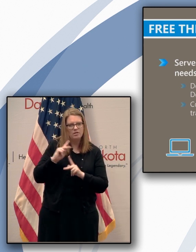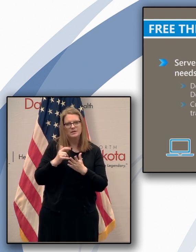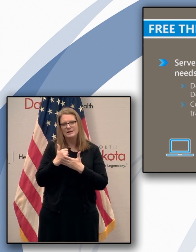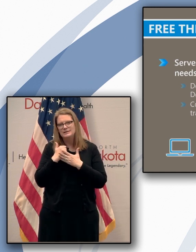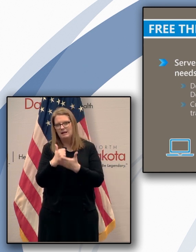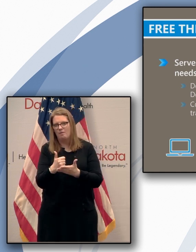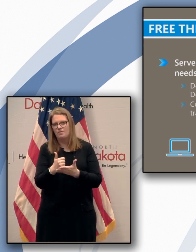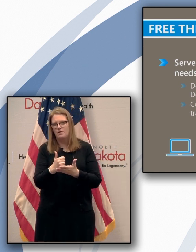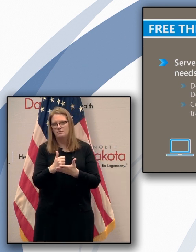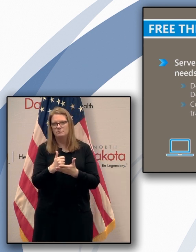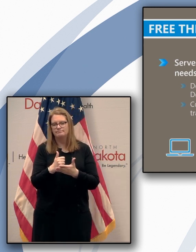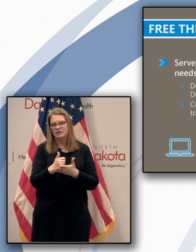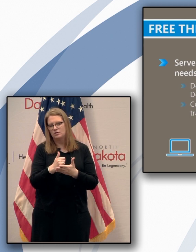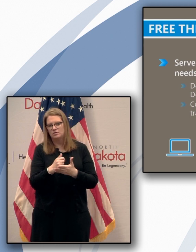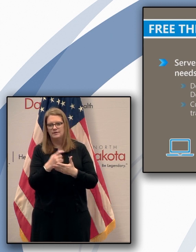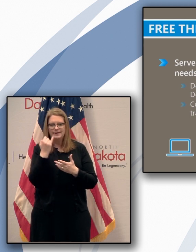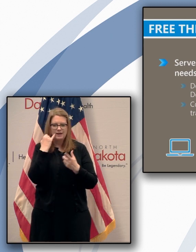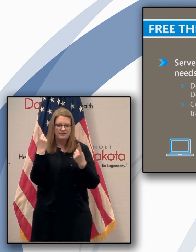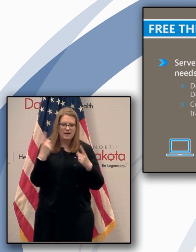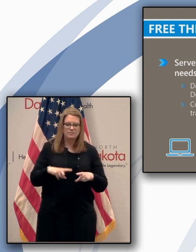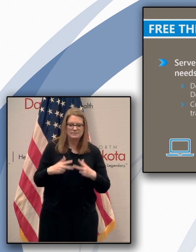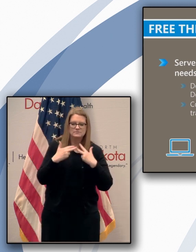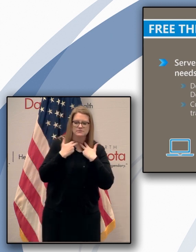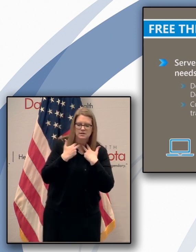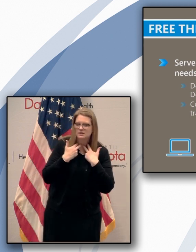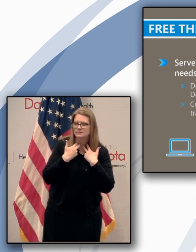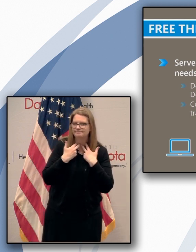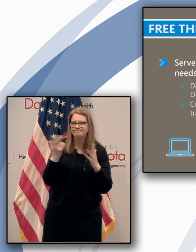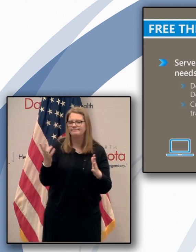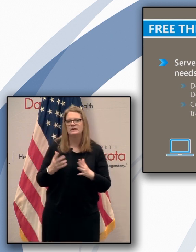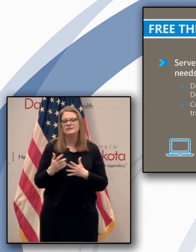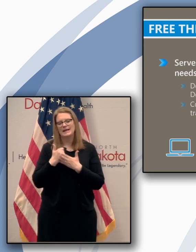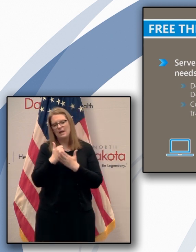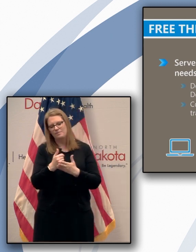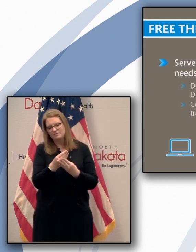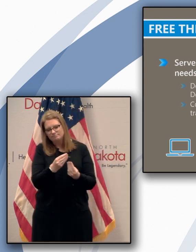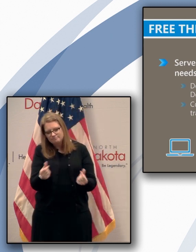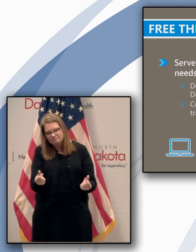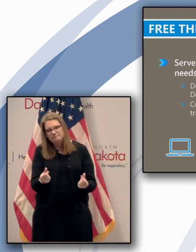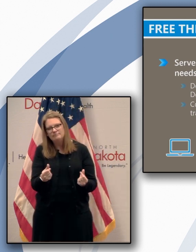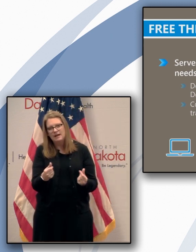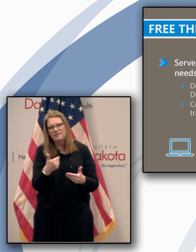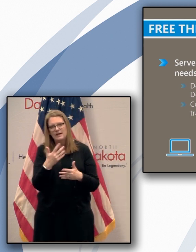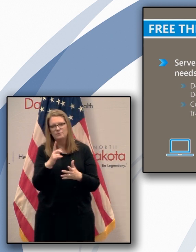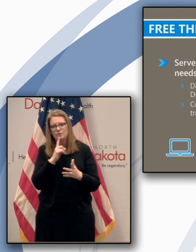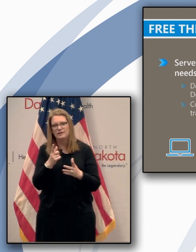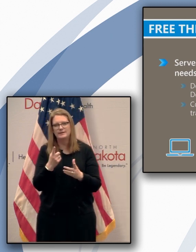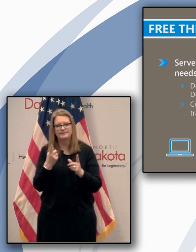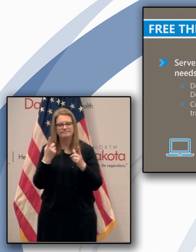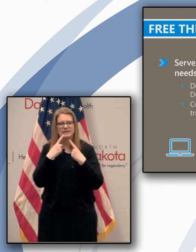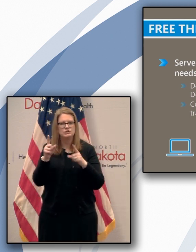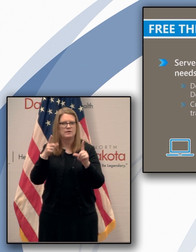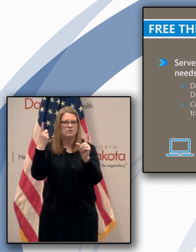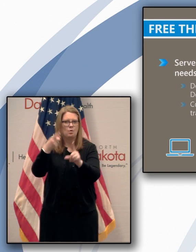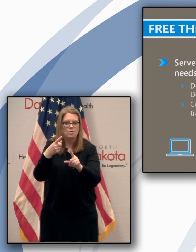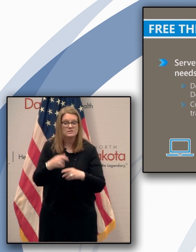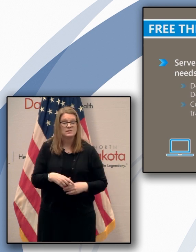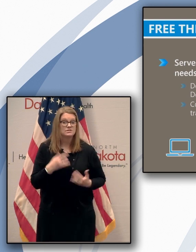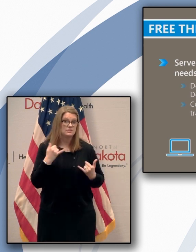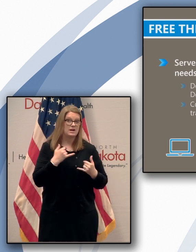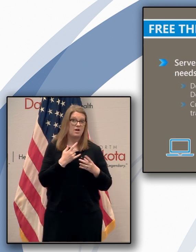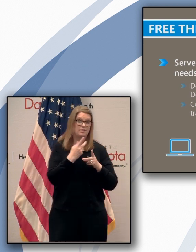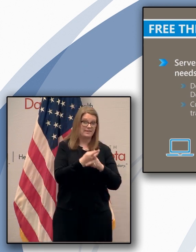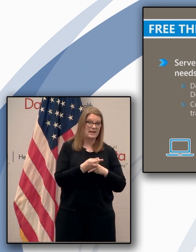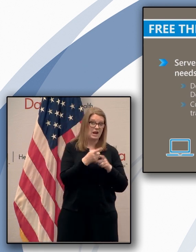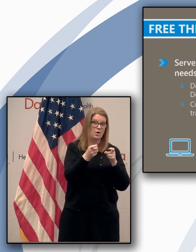them overcome barriers and reach their recovery goals. I want to give a real shout out to the care coordinators and the peer